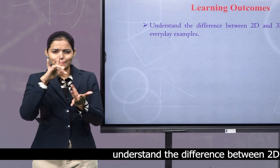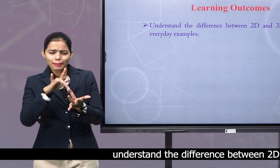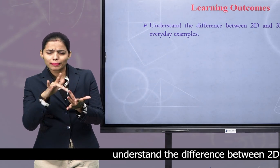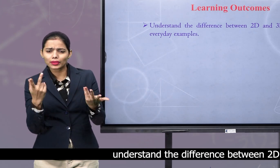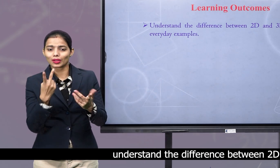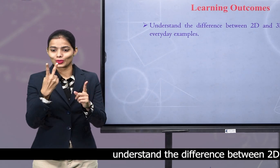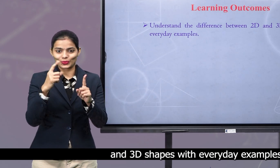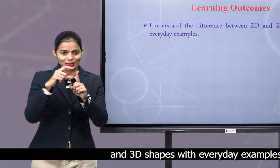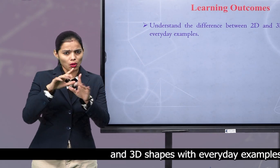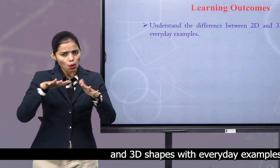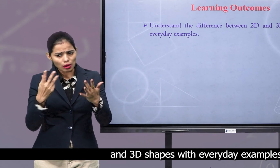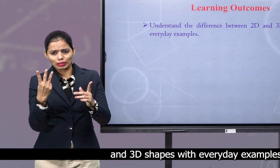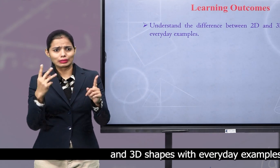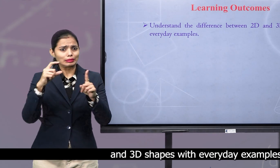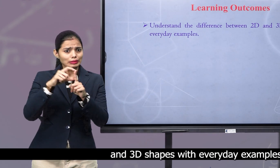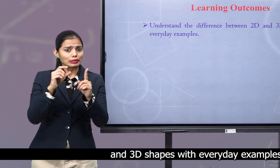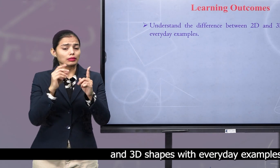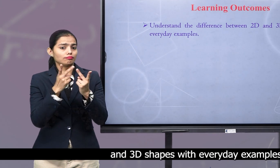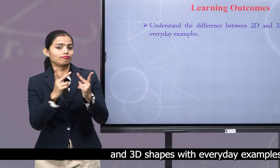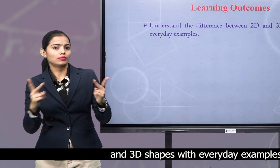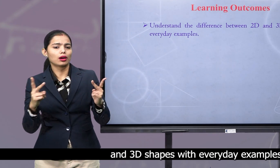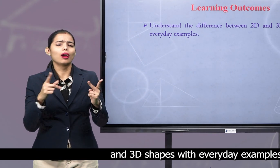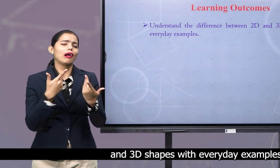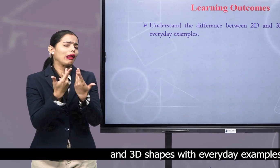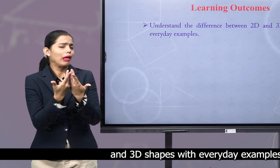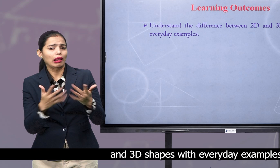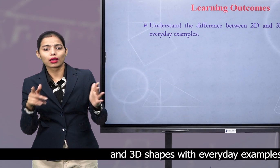between 2D and 3D shapes with everyday examples.